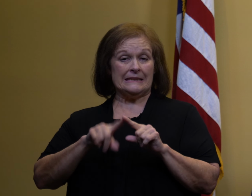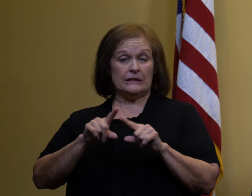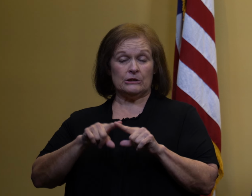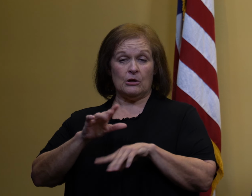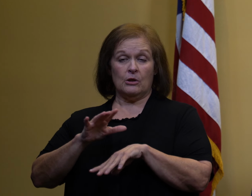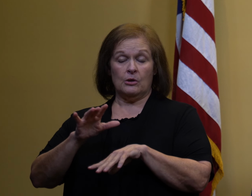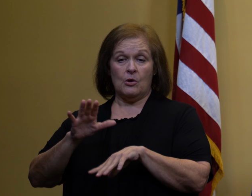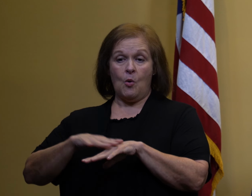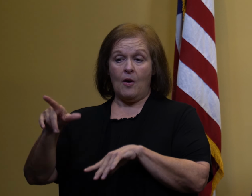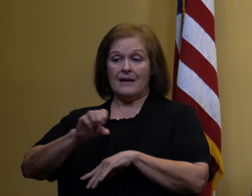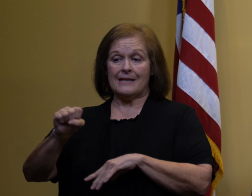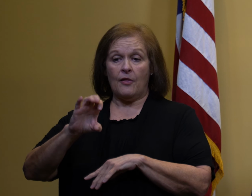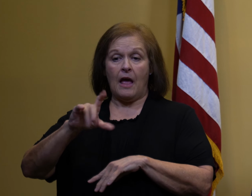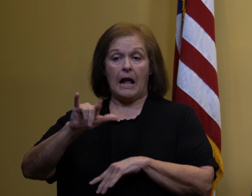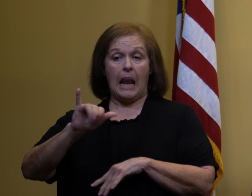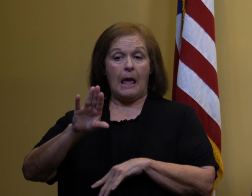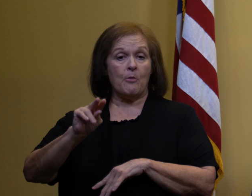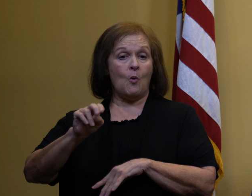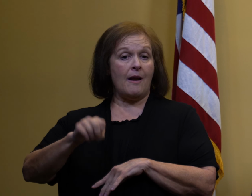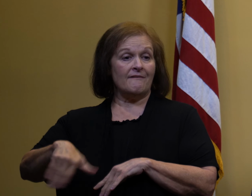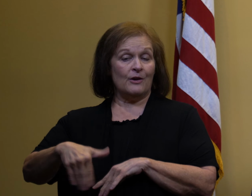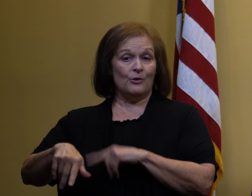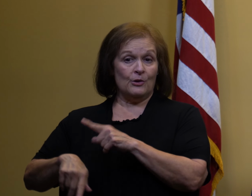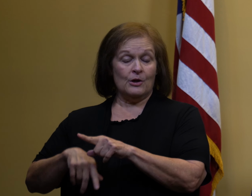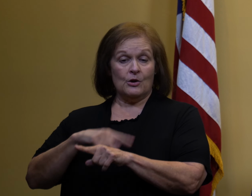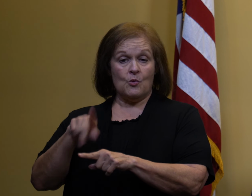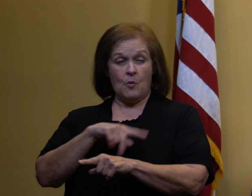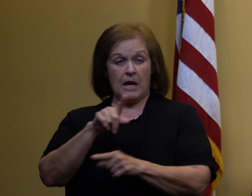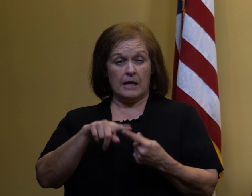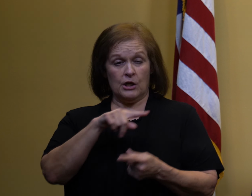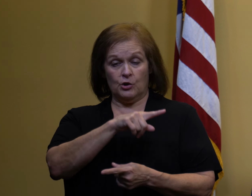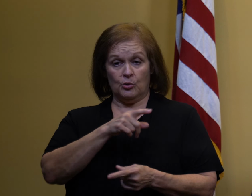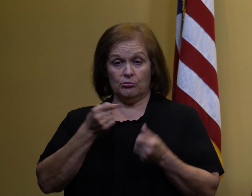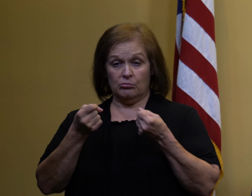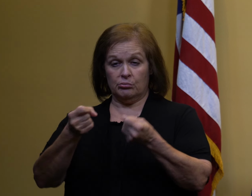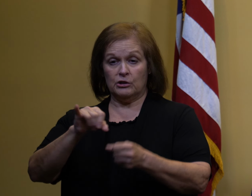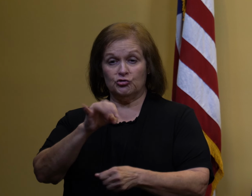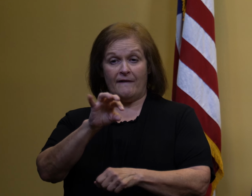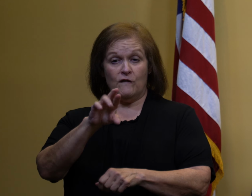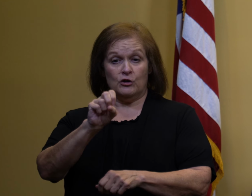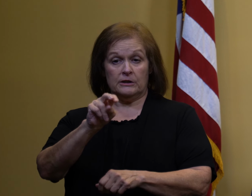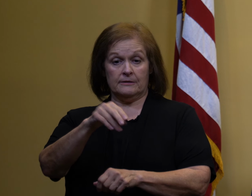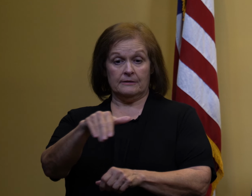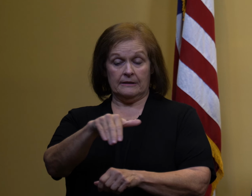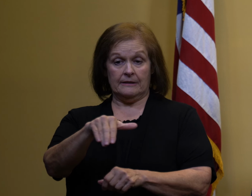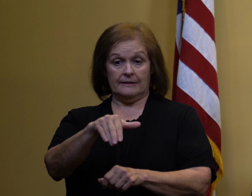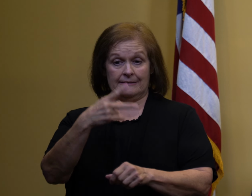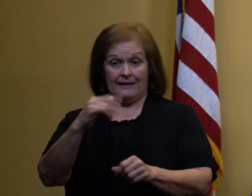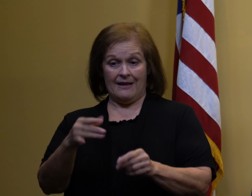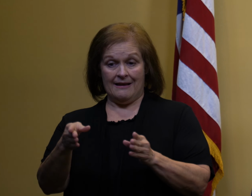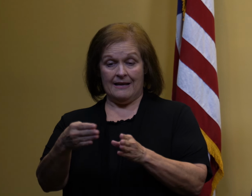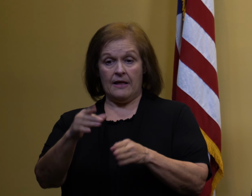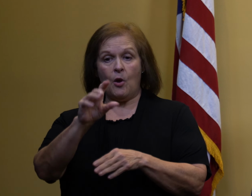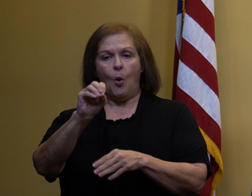on South Claiborne Avenue. As you approach Jefferson, you kind of, it bends. And there's